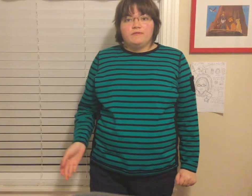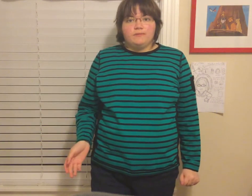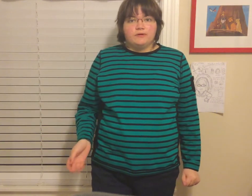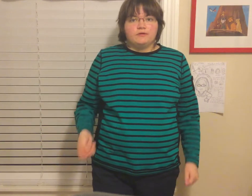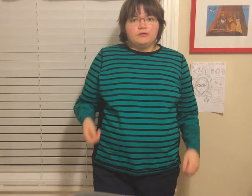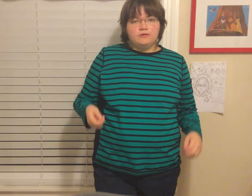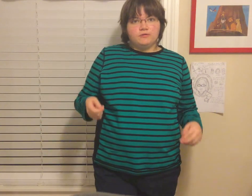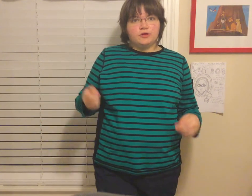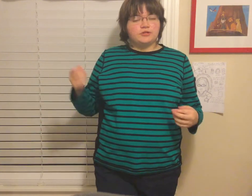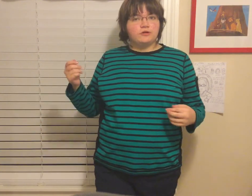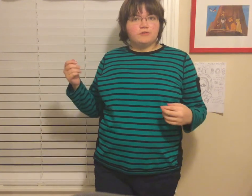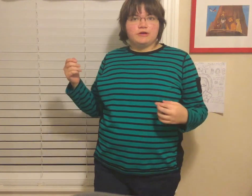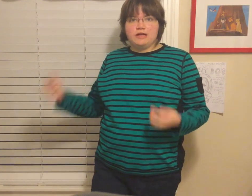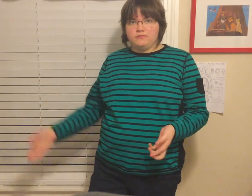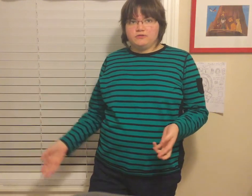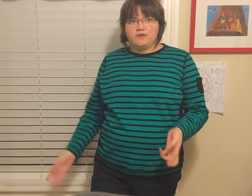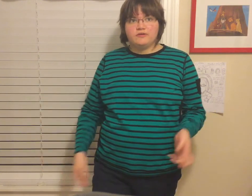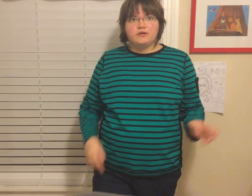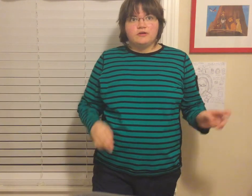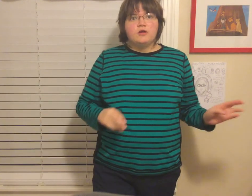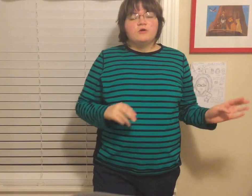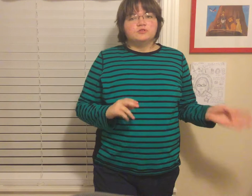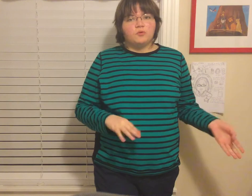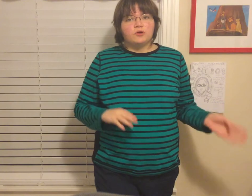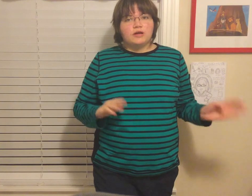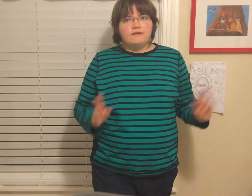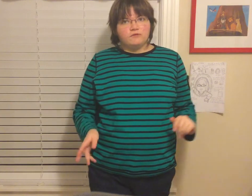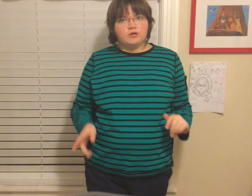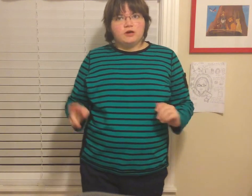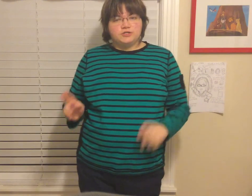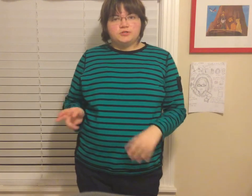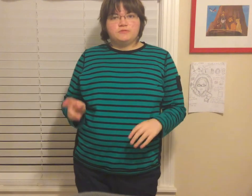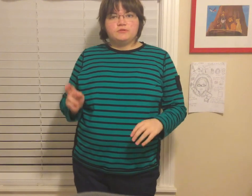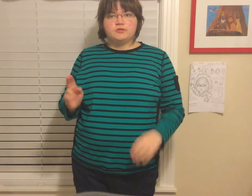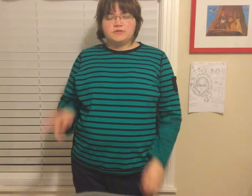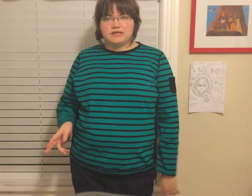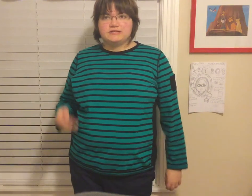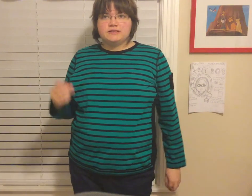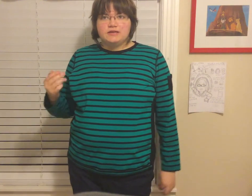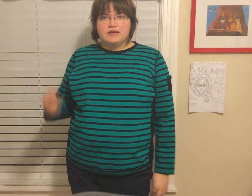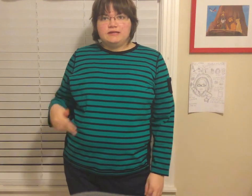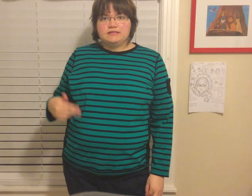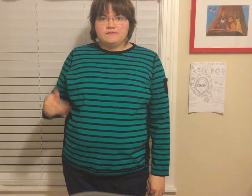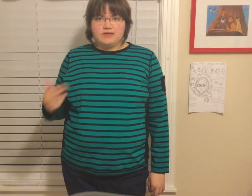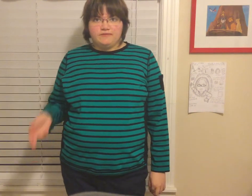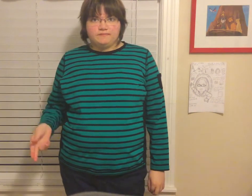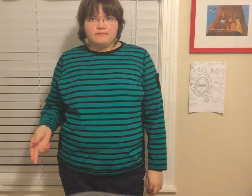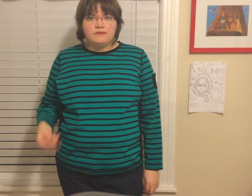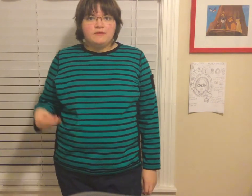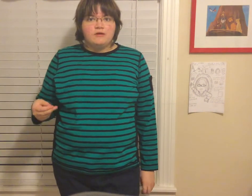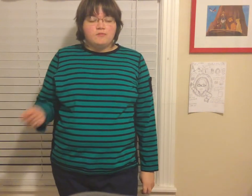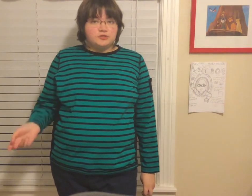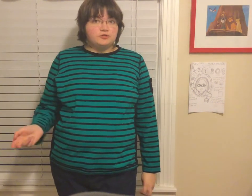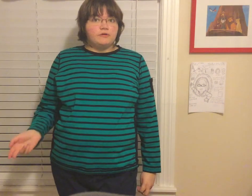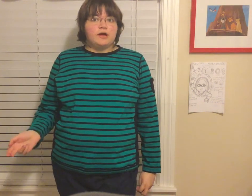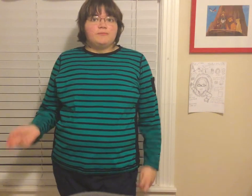developer who is currently working at Ubisoft, who was born in Florida on June 22nd, 1977. When she was growing up,